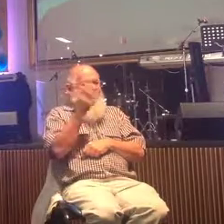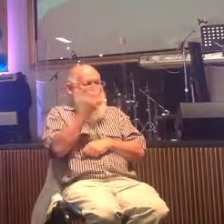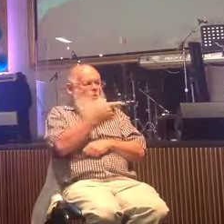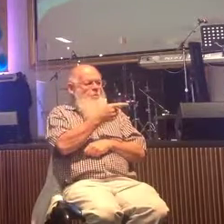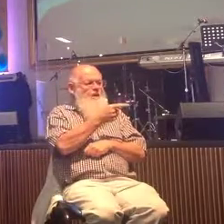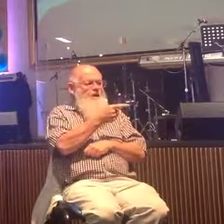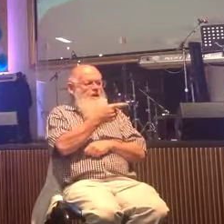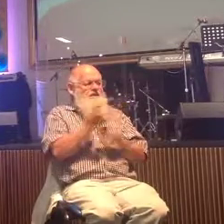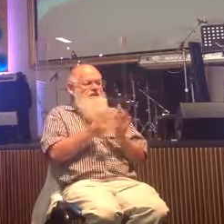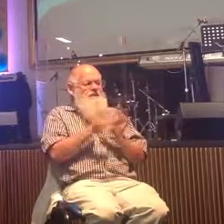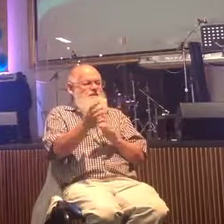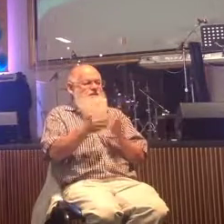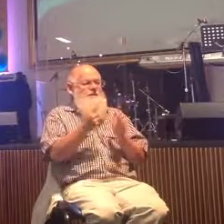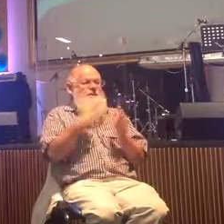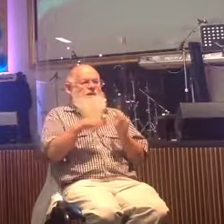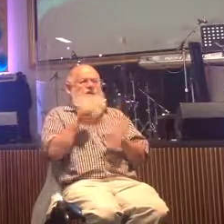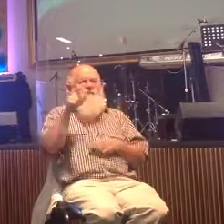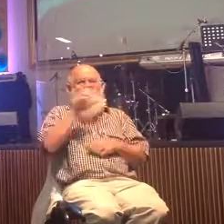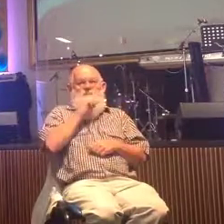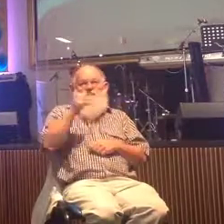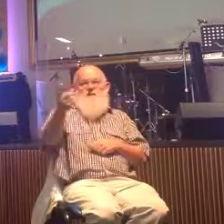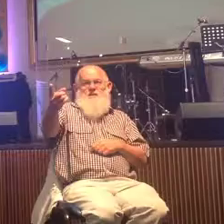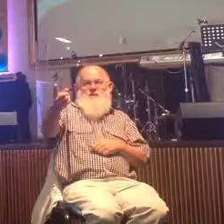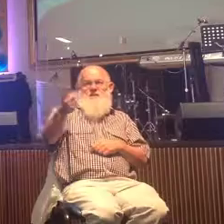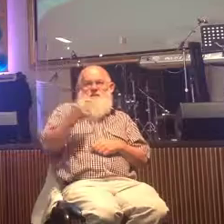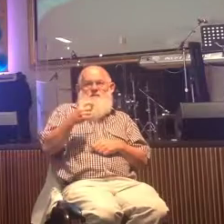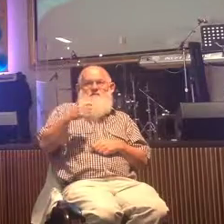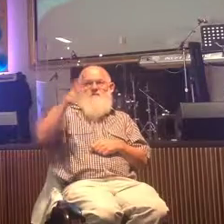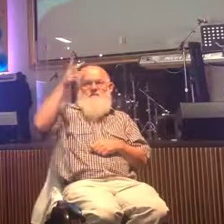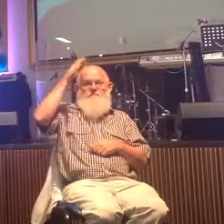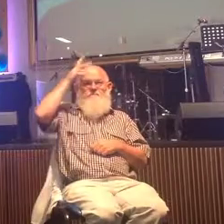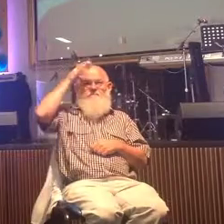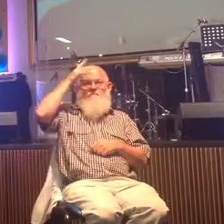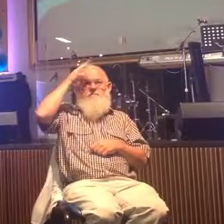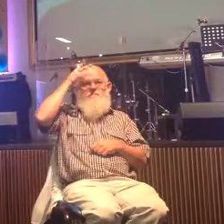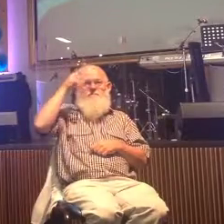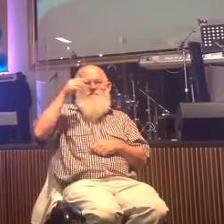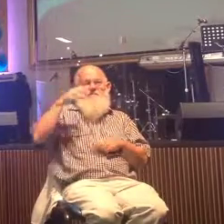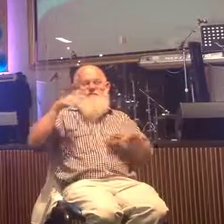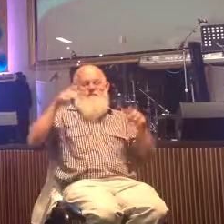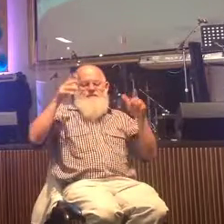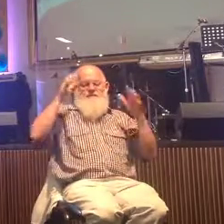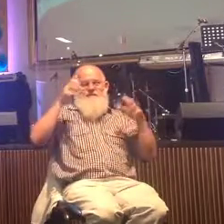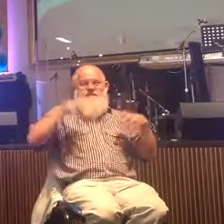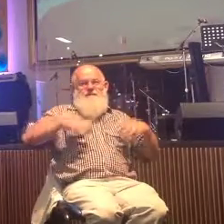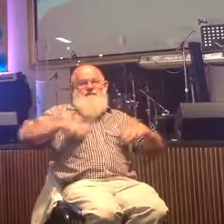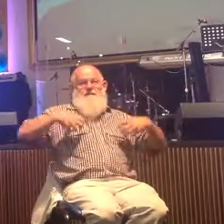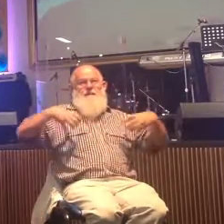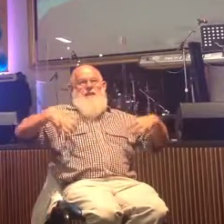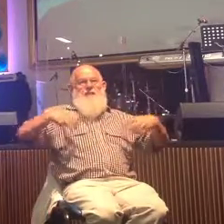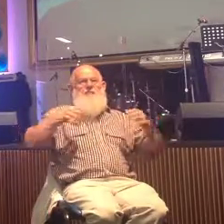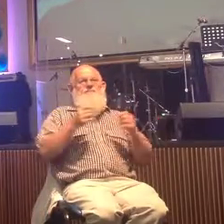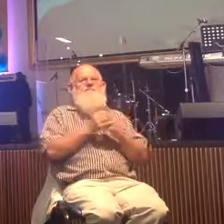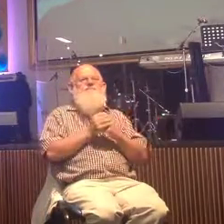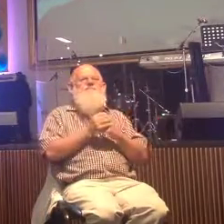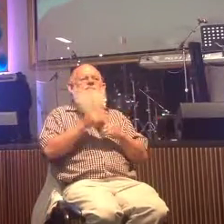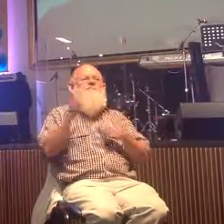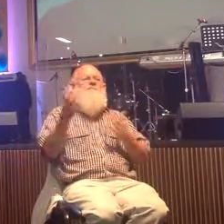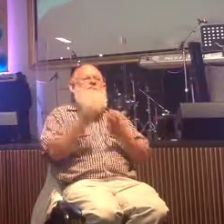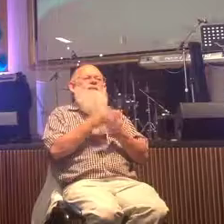And this guy that popped up, right, he was crazy. Crazy guy. And they got